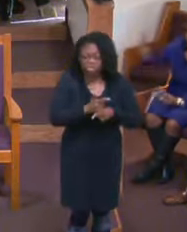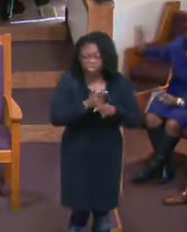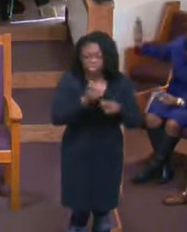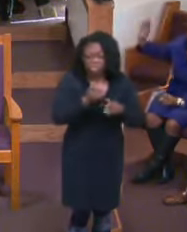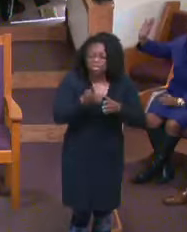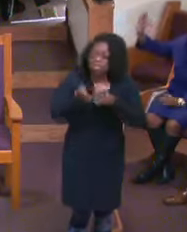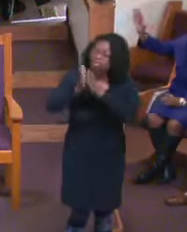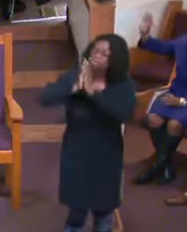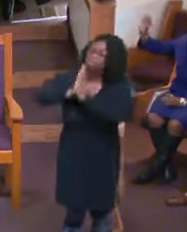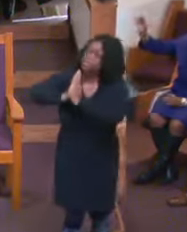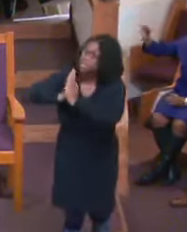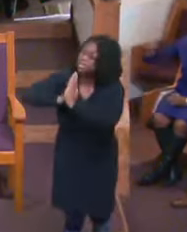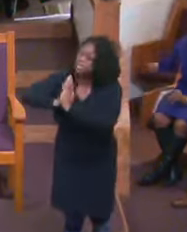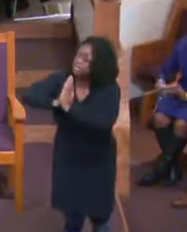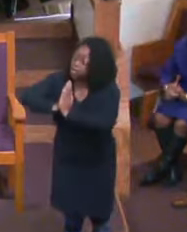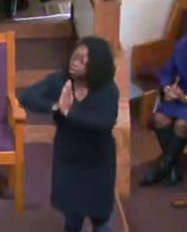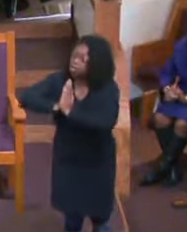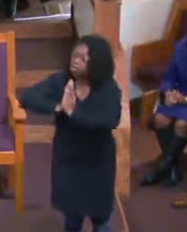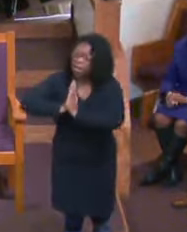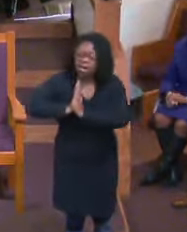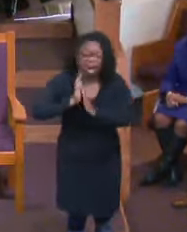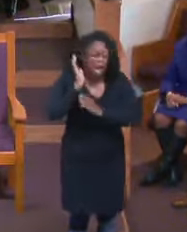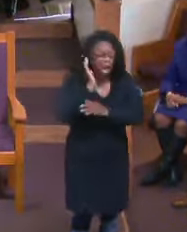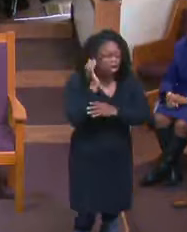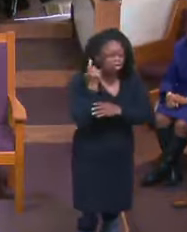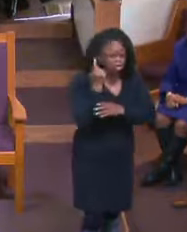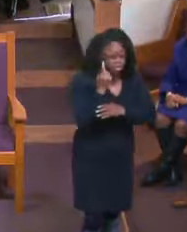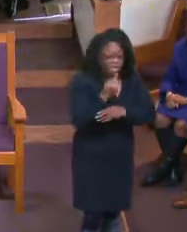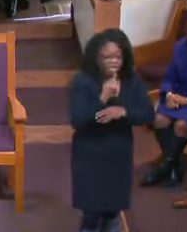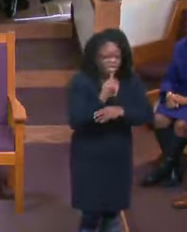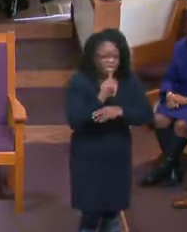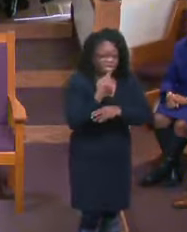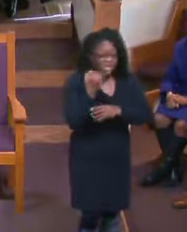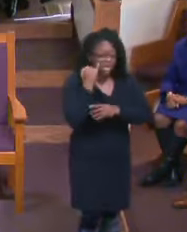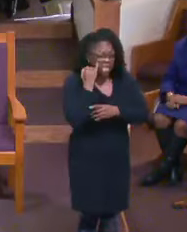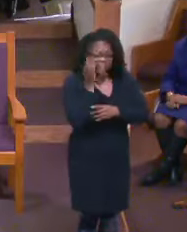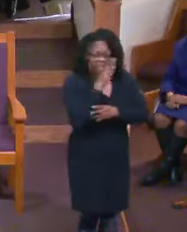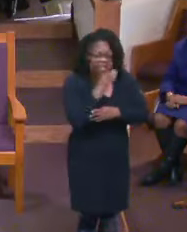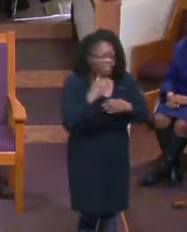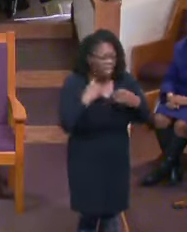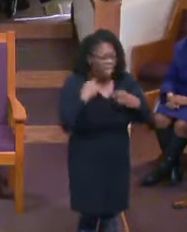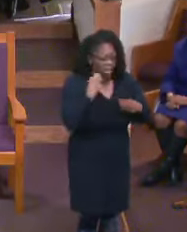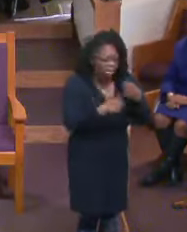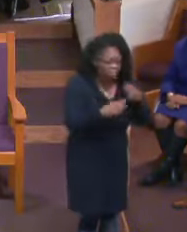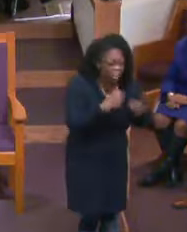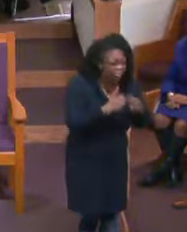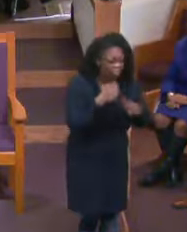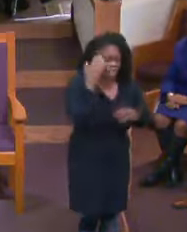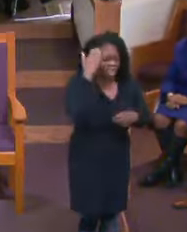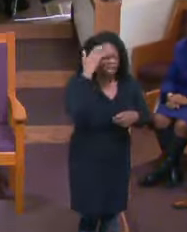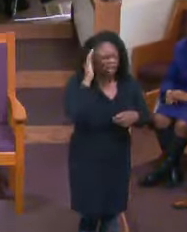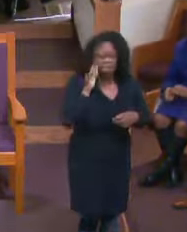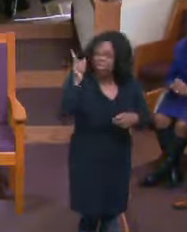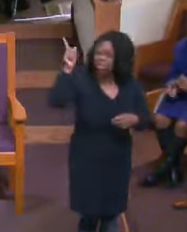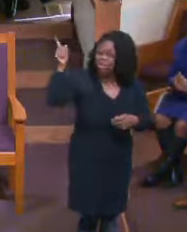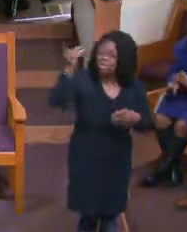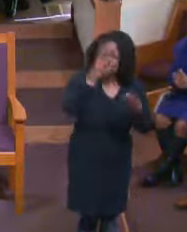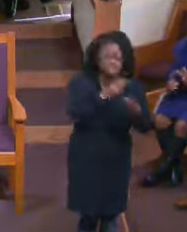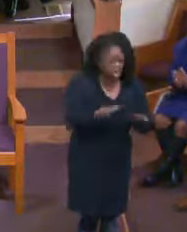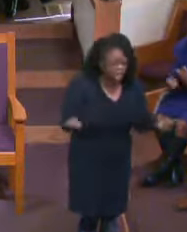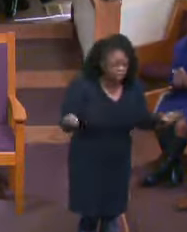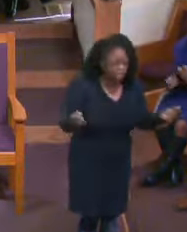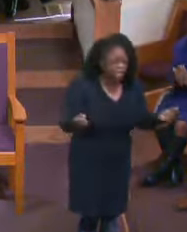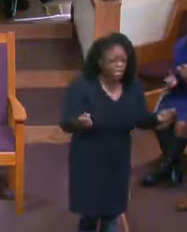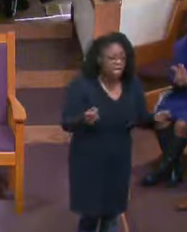Lord in prayer. I heard somebody say that if I never had a problem, I wouldn't know that he could solve them. I